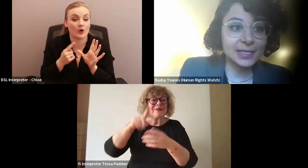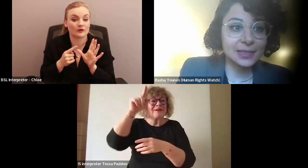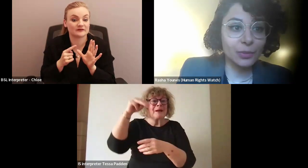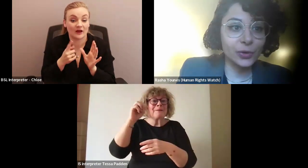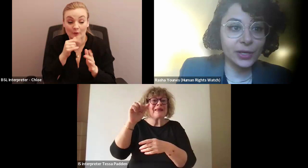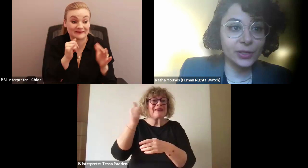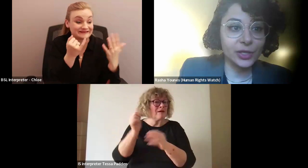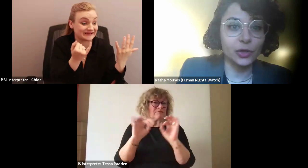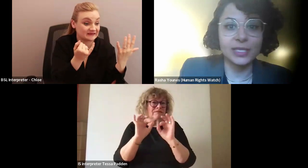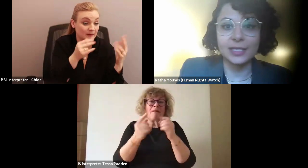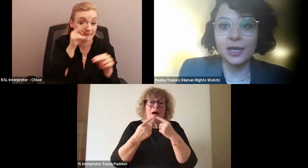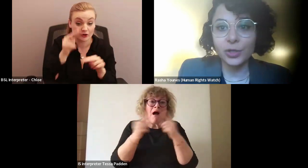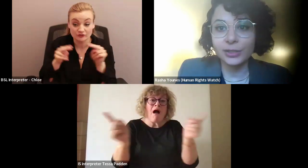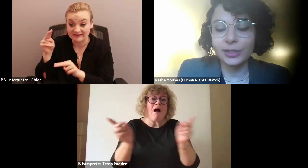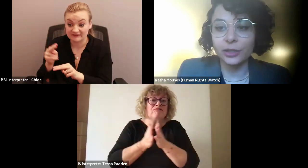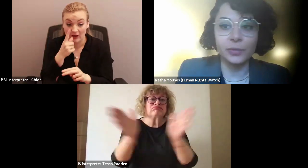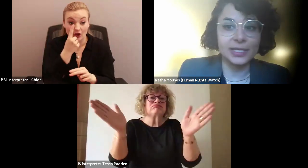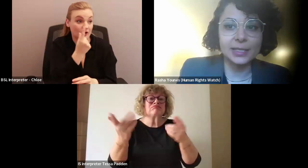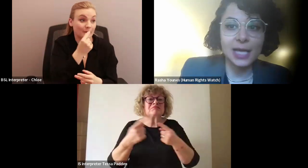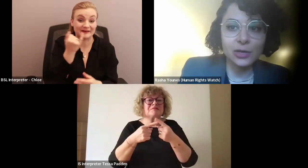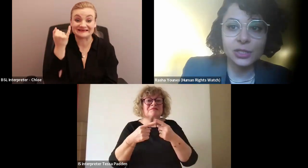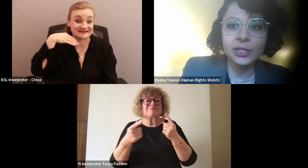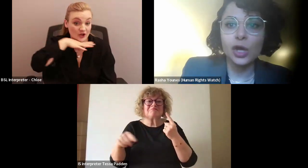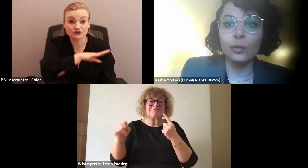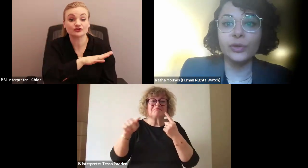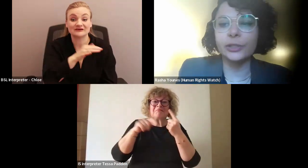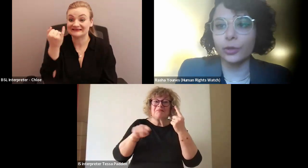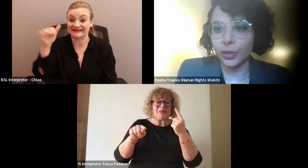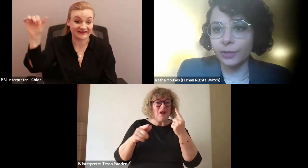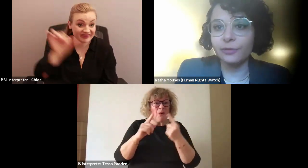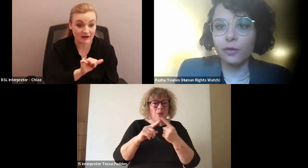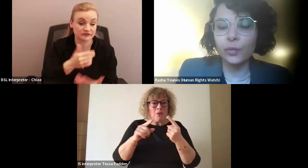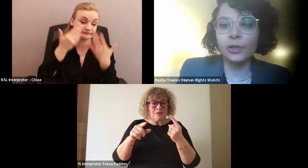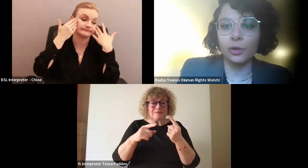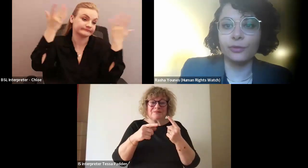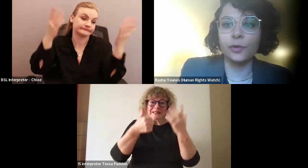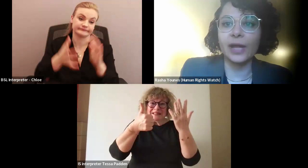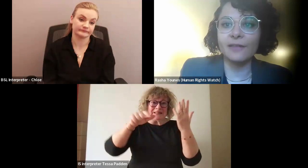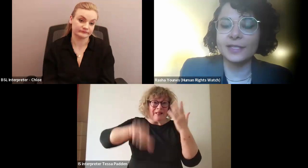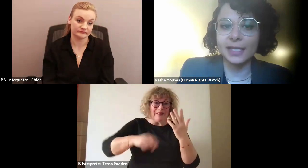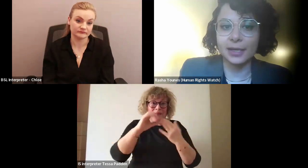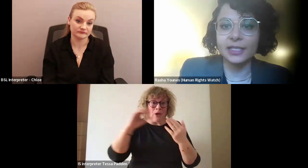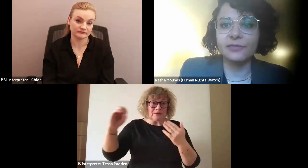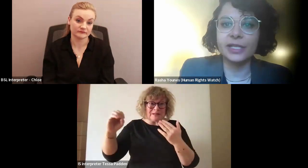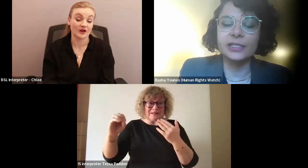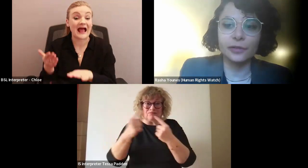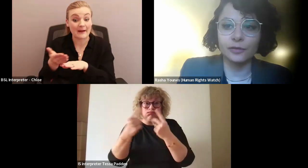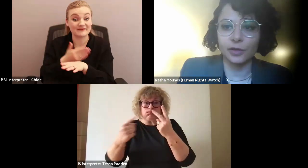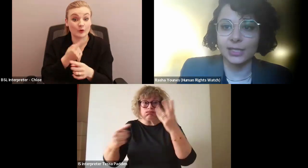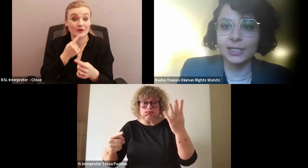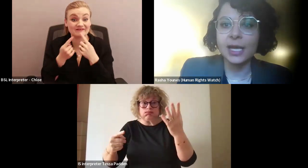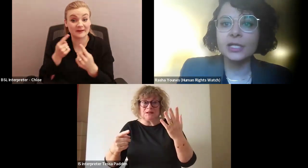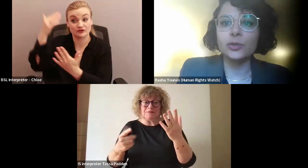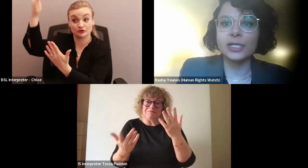be 6 moderators, it could be 600, it could be 6,000. We really don't know. And before we know, before we have this data, it is very